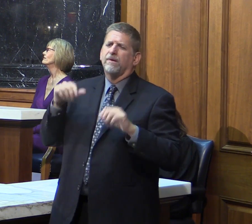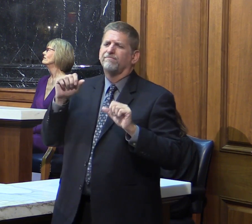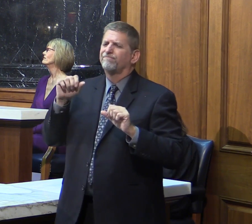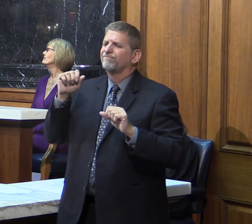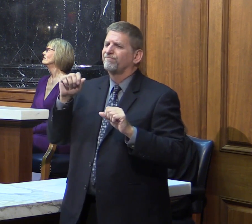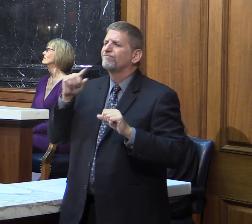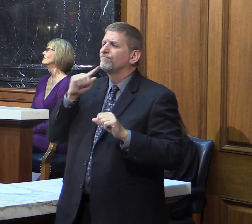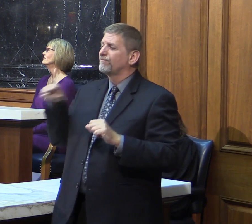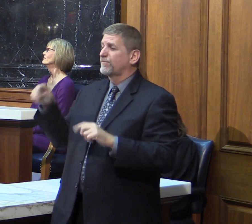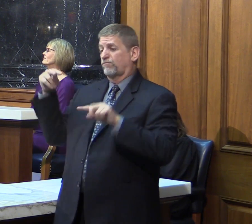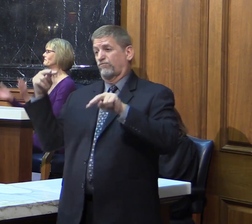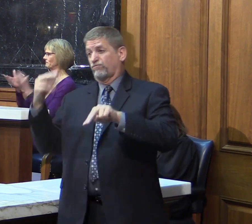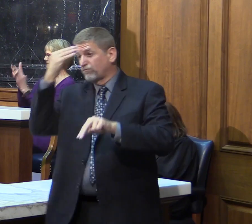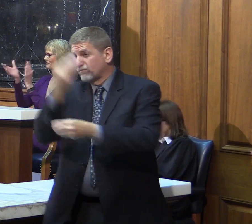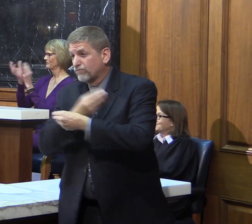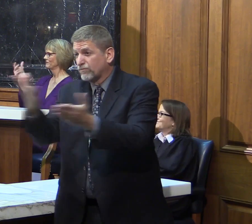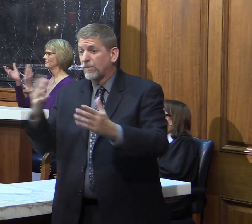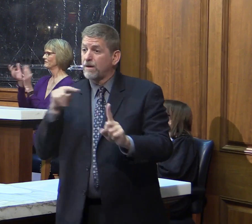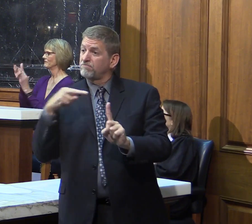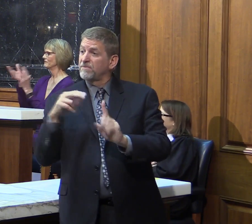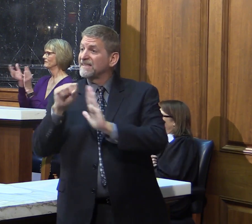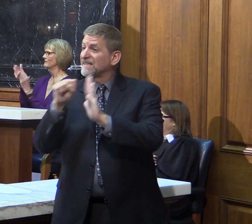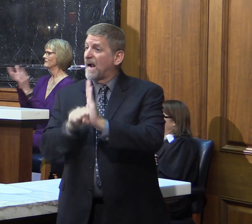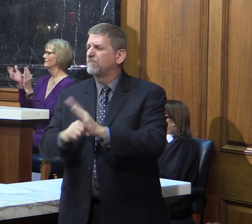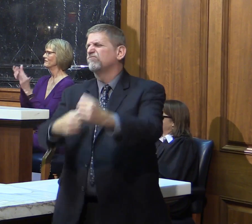our state is sound.